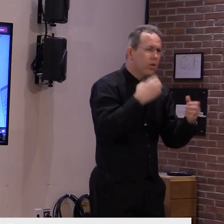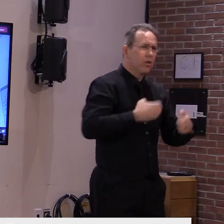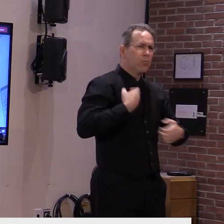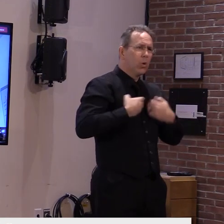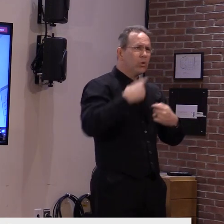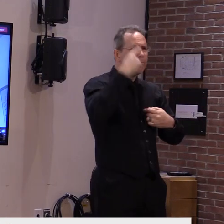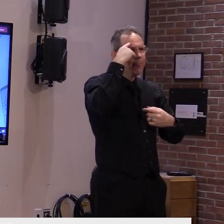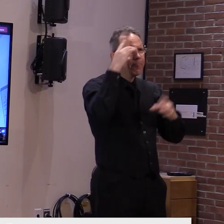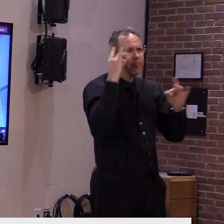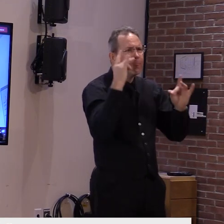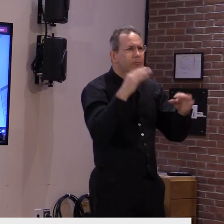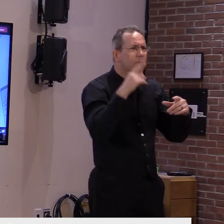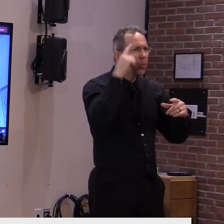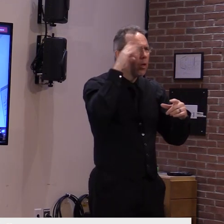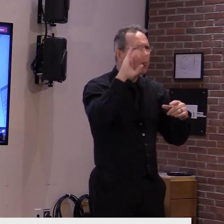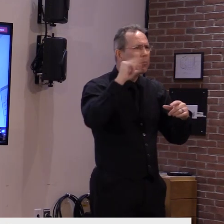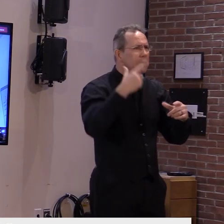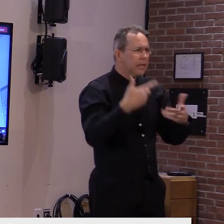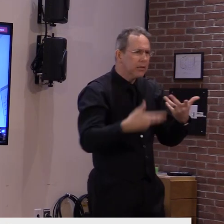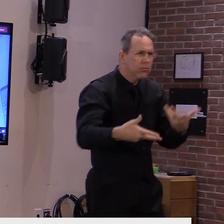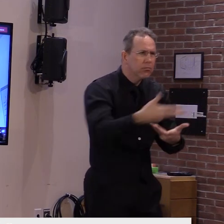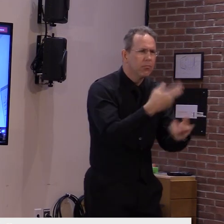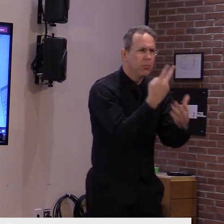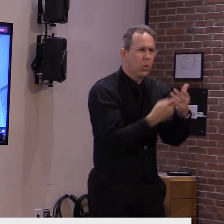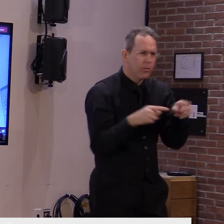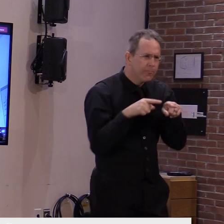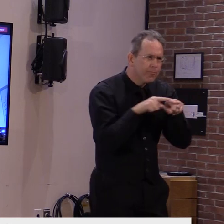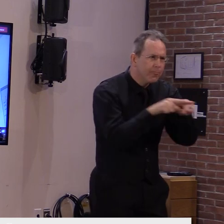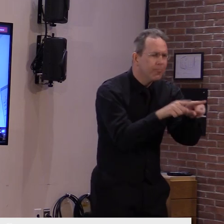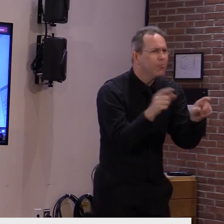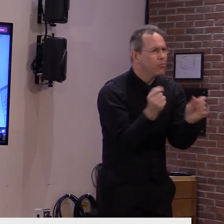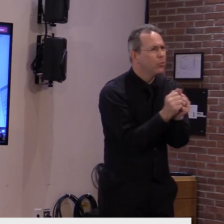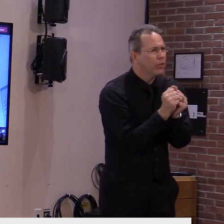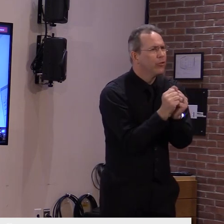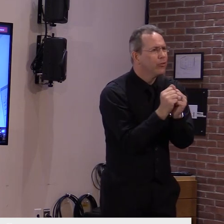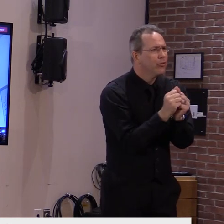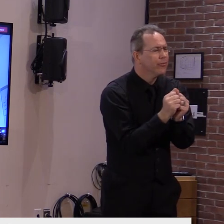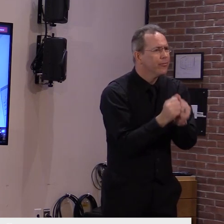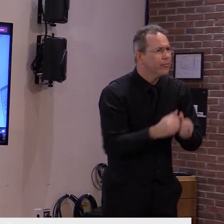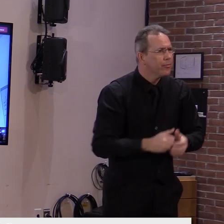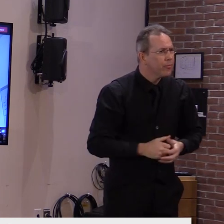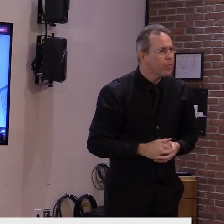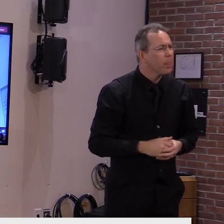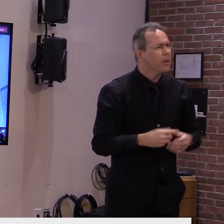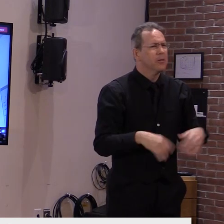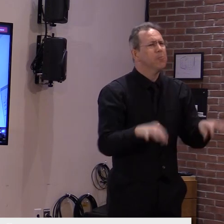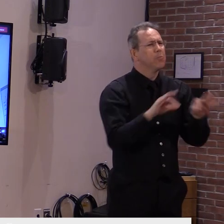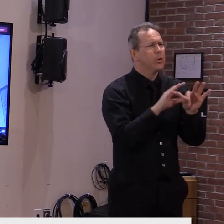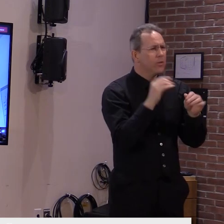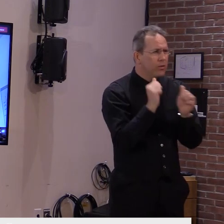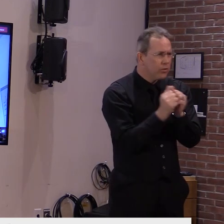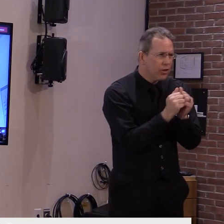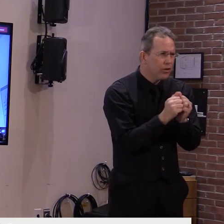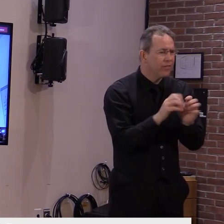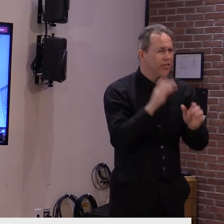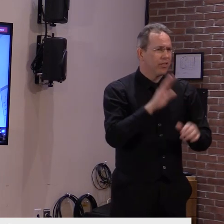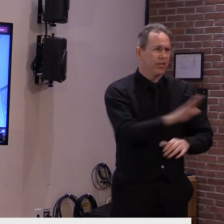and their teachers. This socialization is critical to their healthy development and probably the area where remote learning falls short the